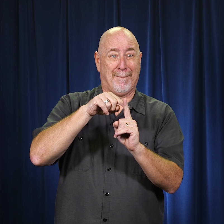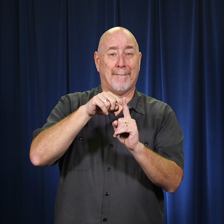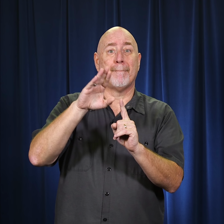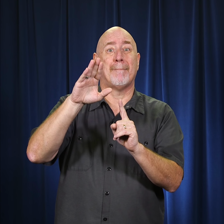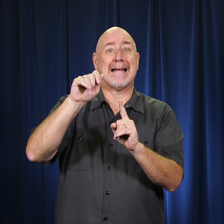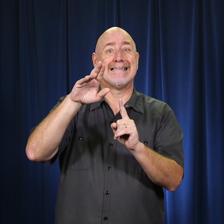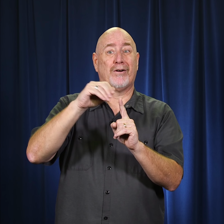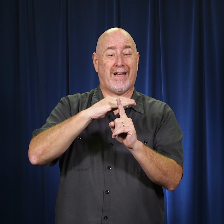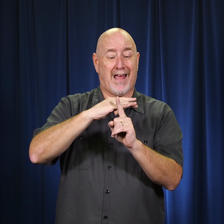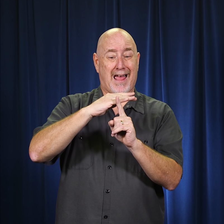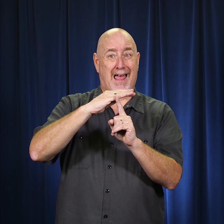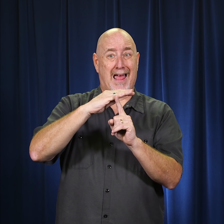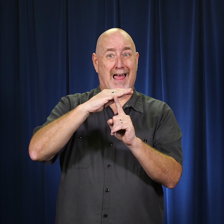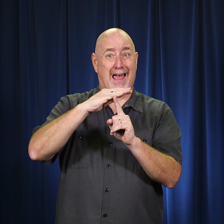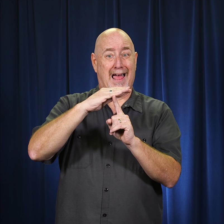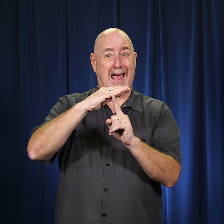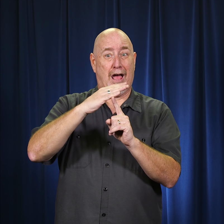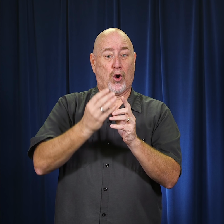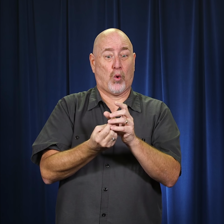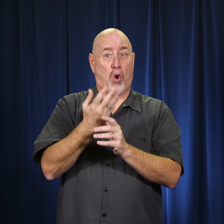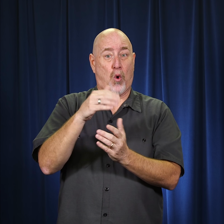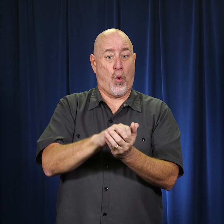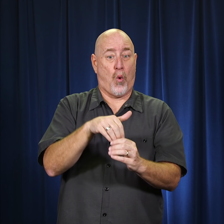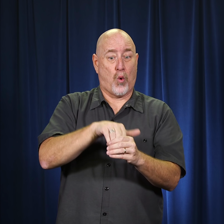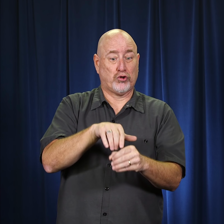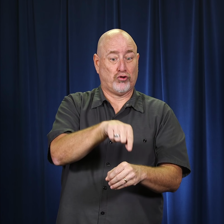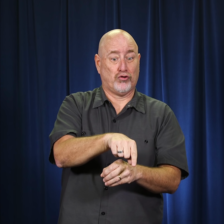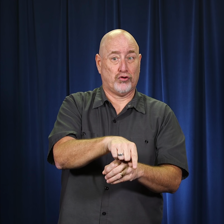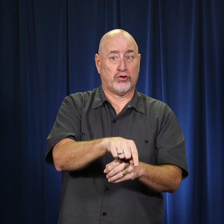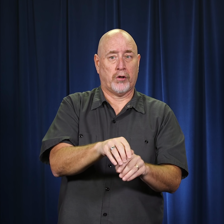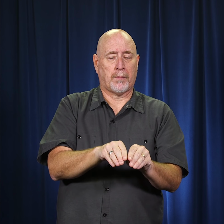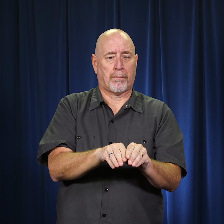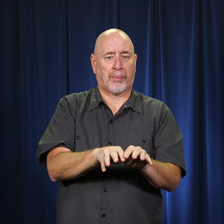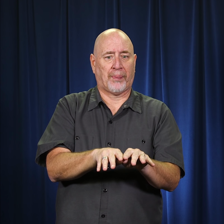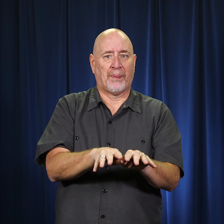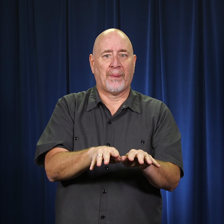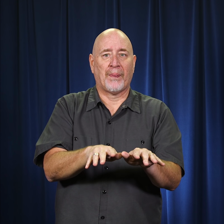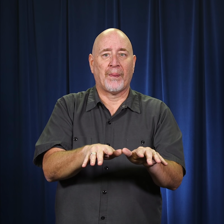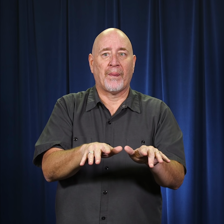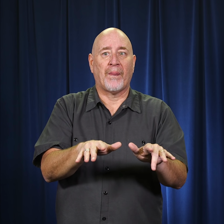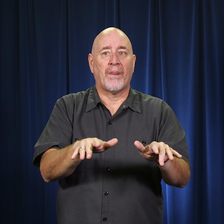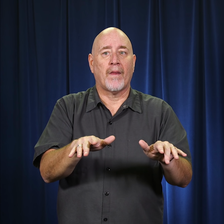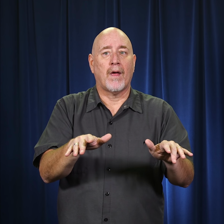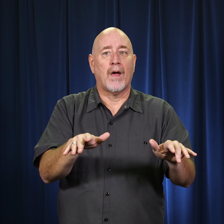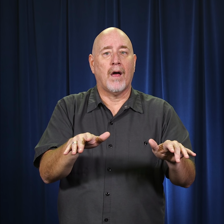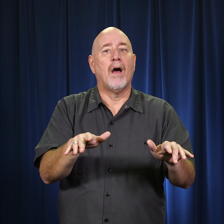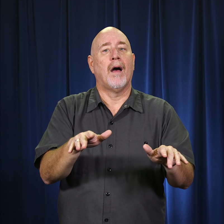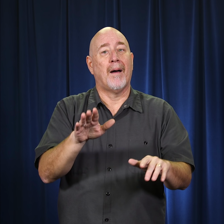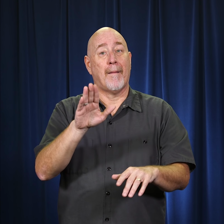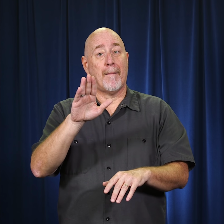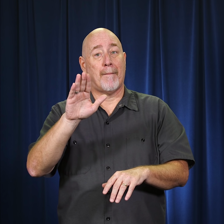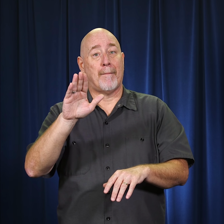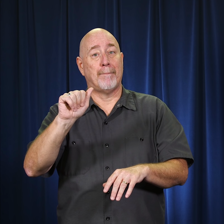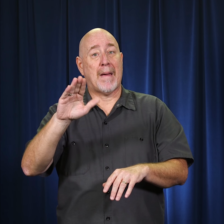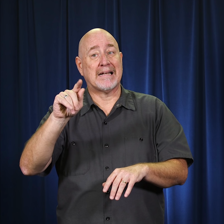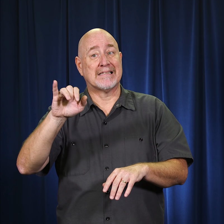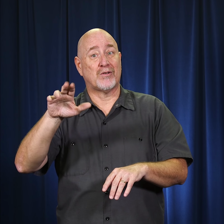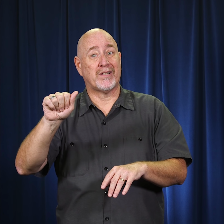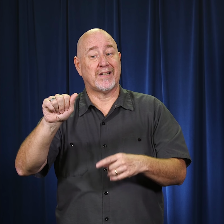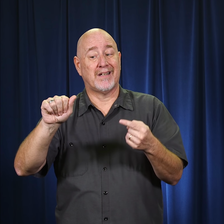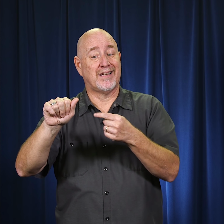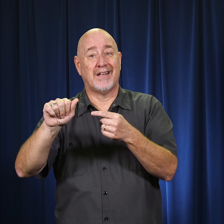then the bacteria that grow in oysters will start to grow. And that bacteria,